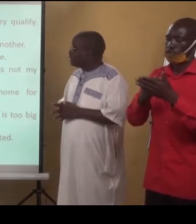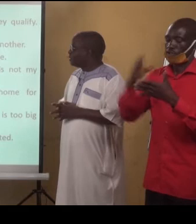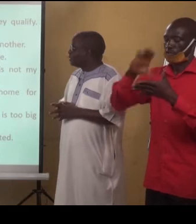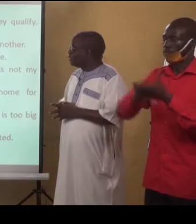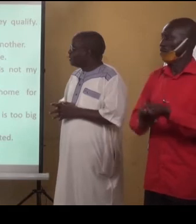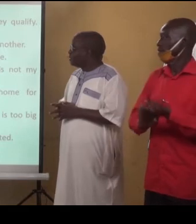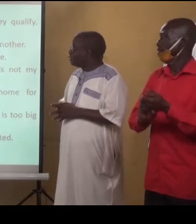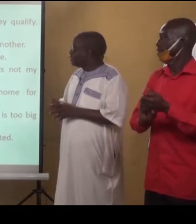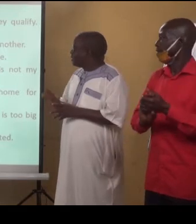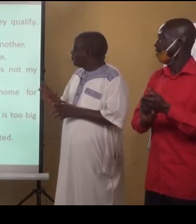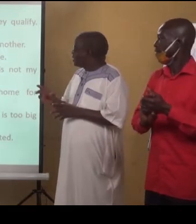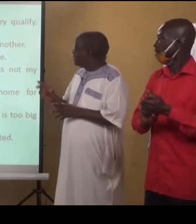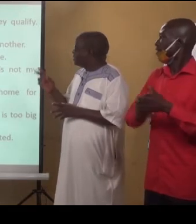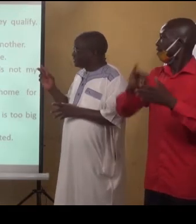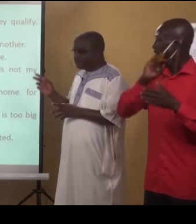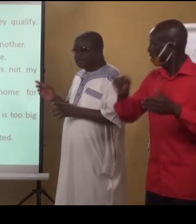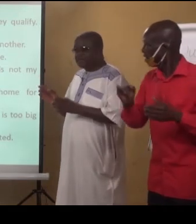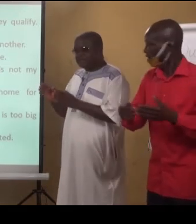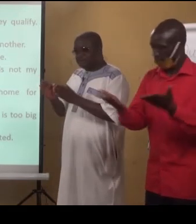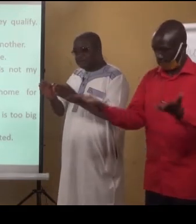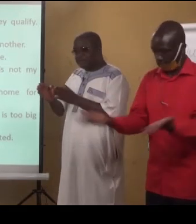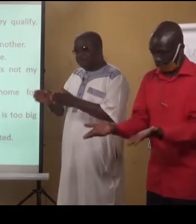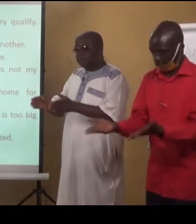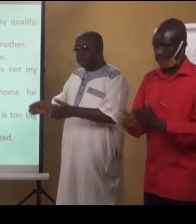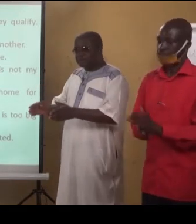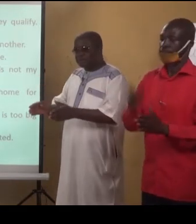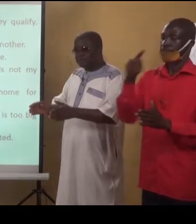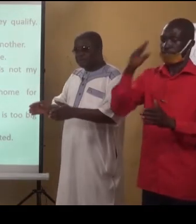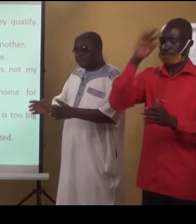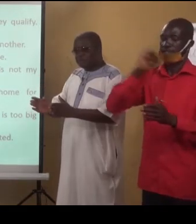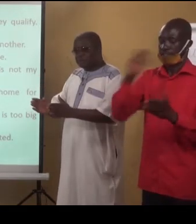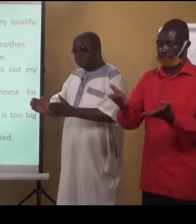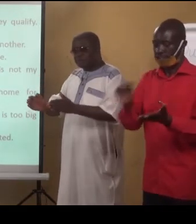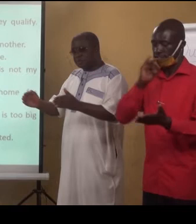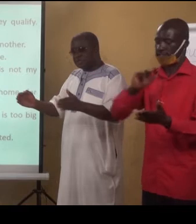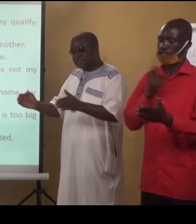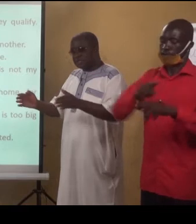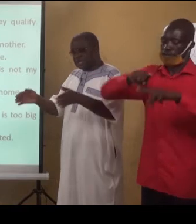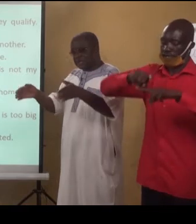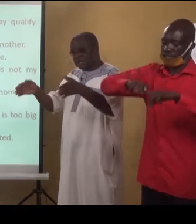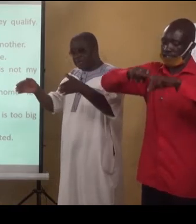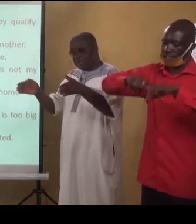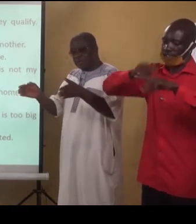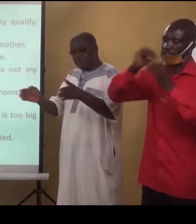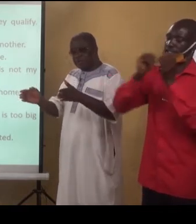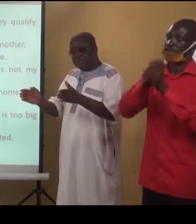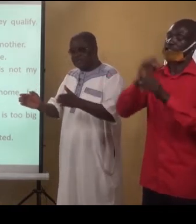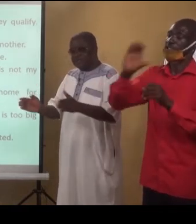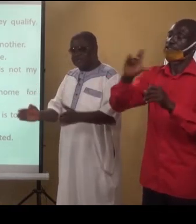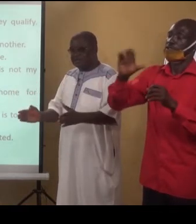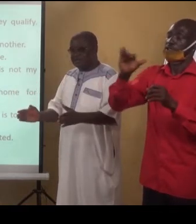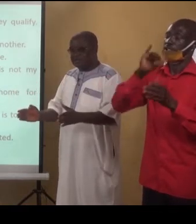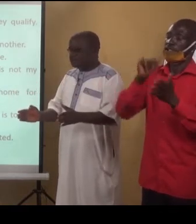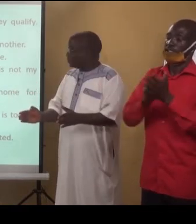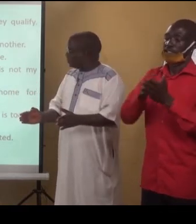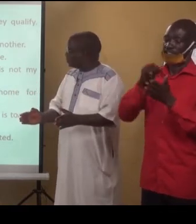one, the man is here is our independent clause, which is opened and the dependent clause